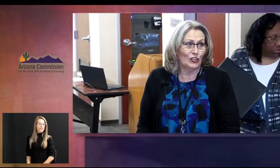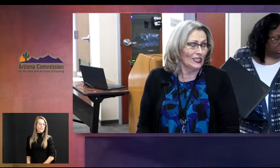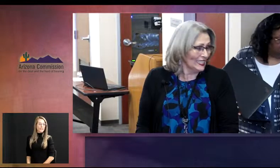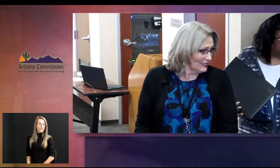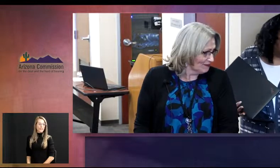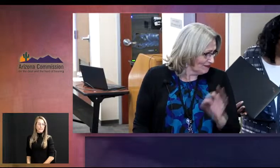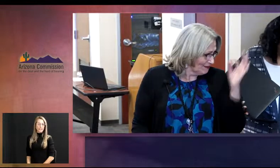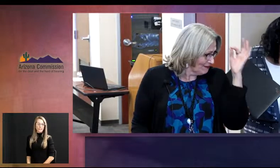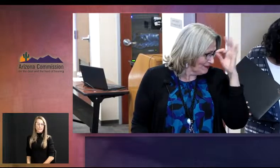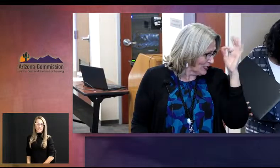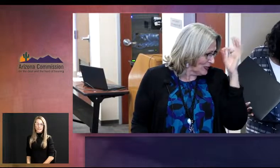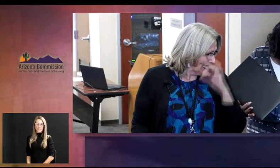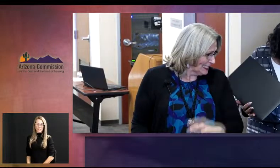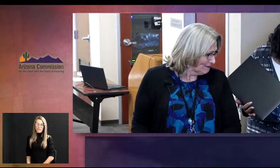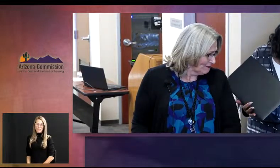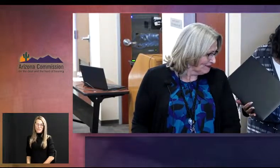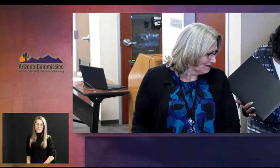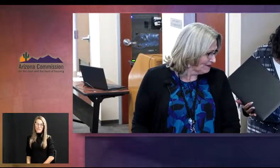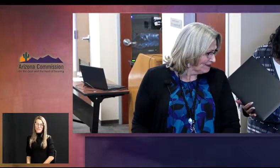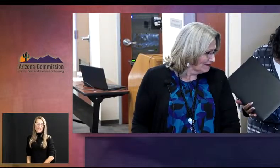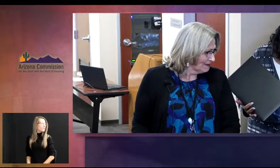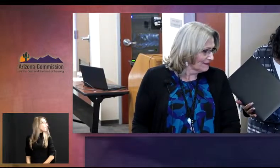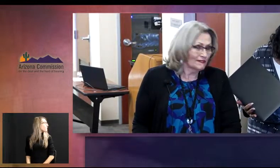I have no idea.